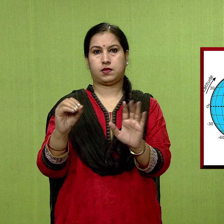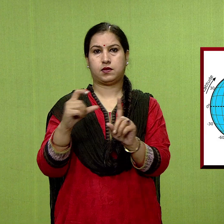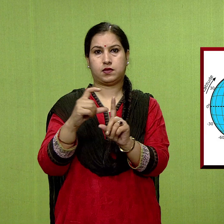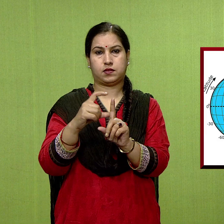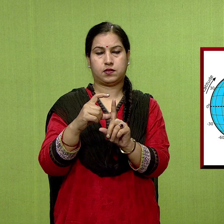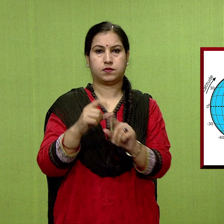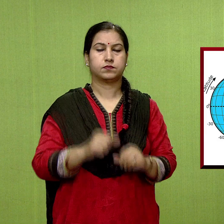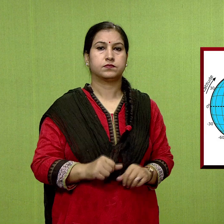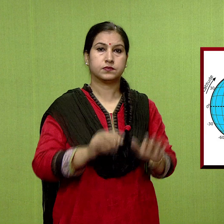that is South Pole.